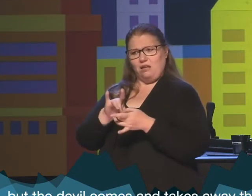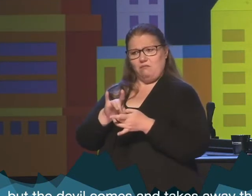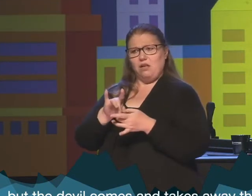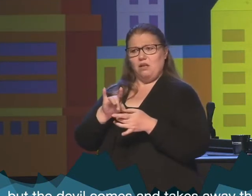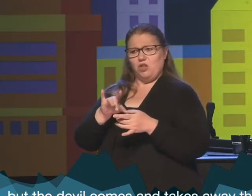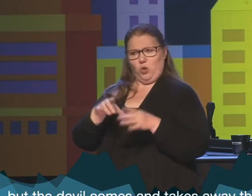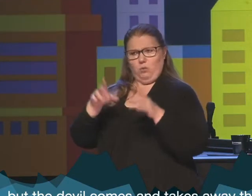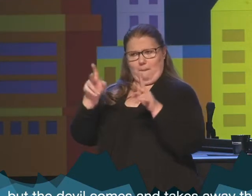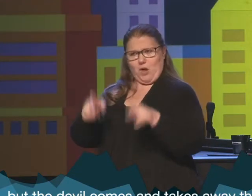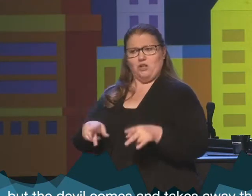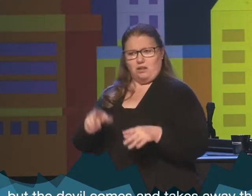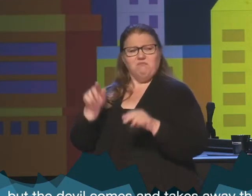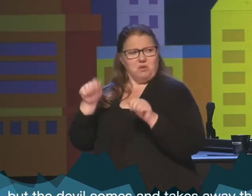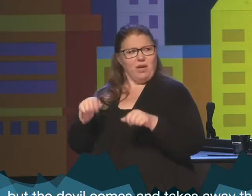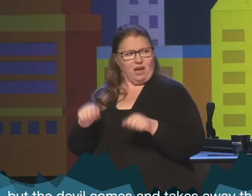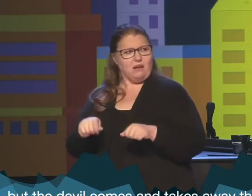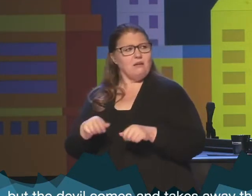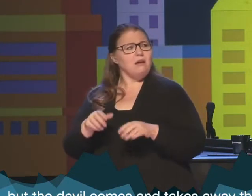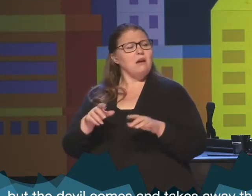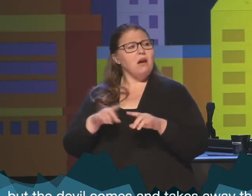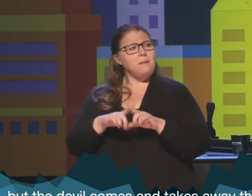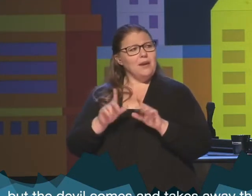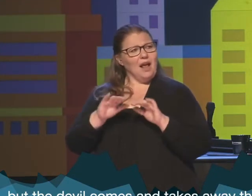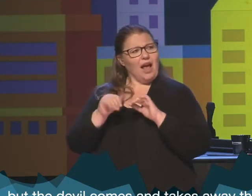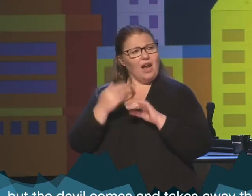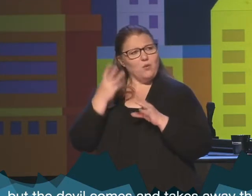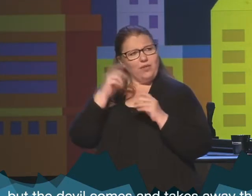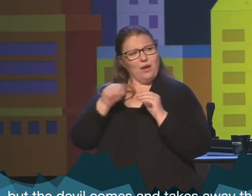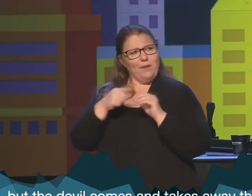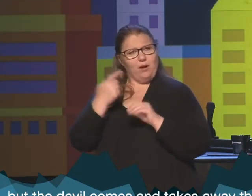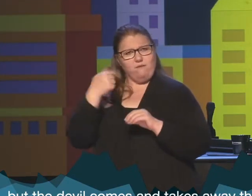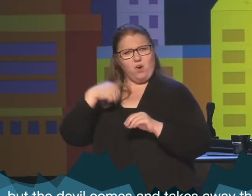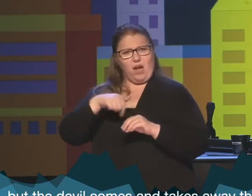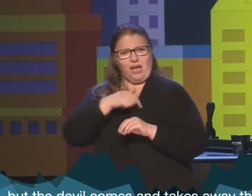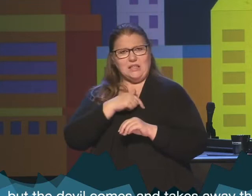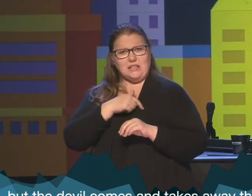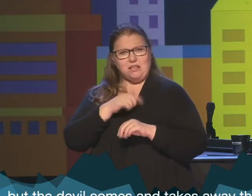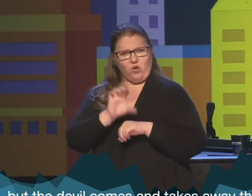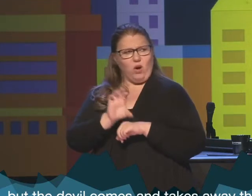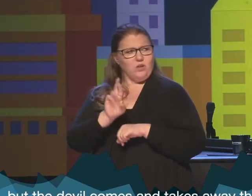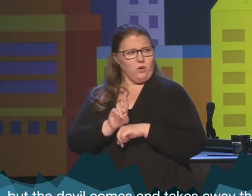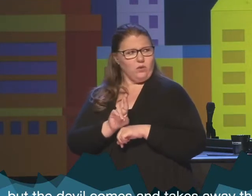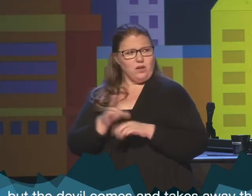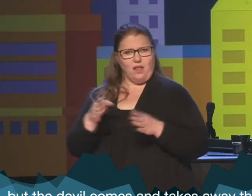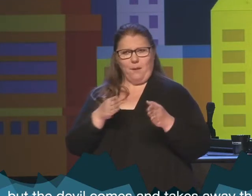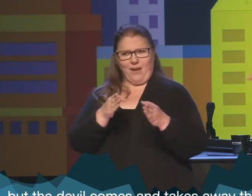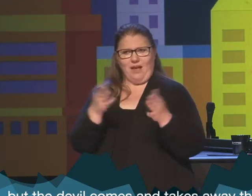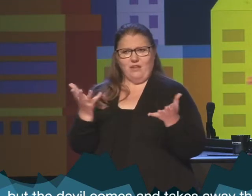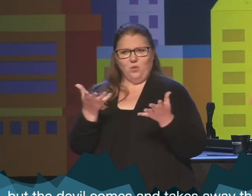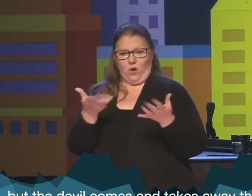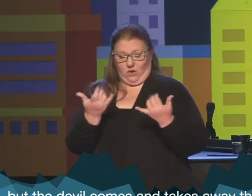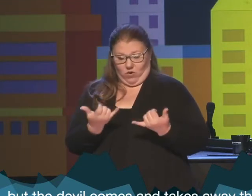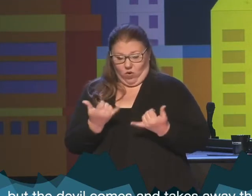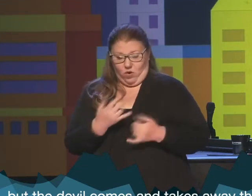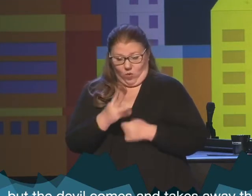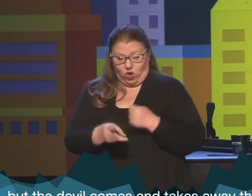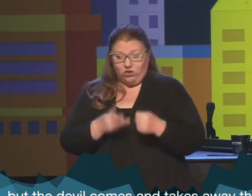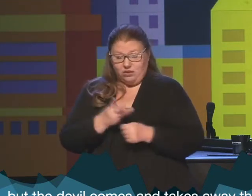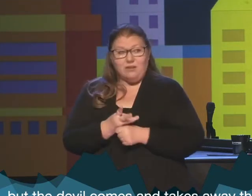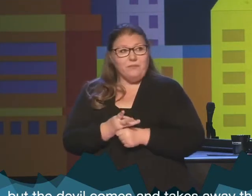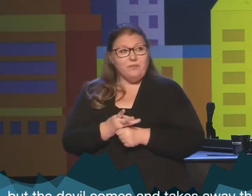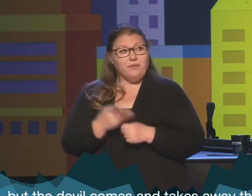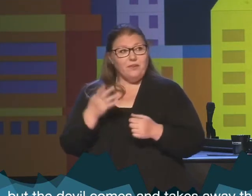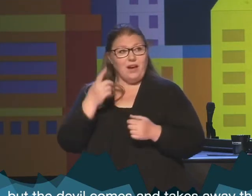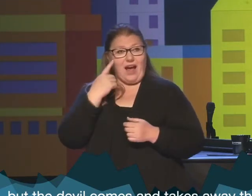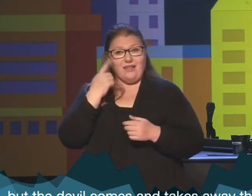think. What does that mean? Like, how do we think about it for us as Crossroads? And here's what I think the path is in our current reality. I think the